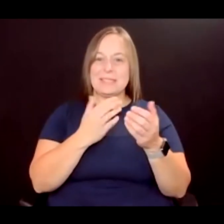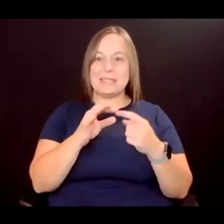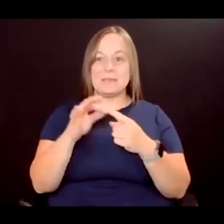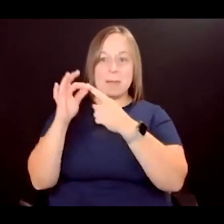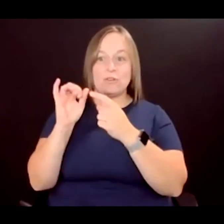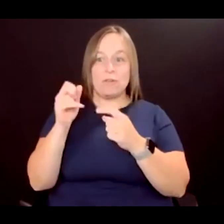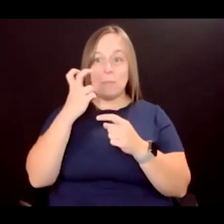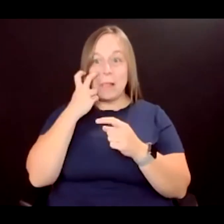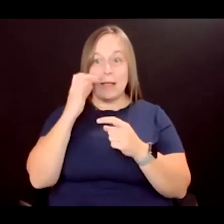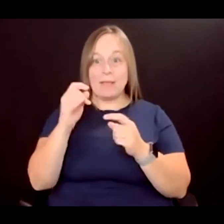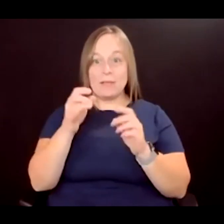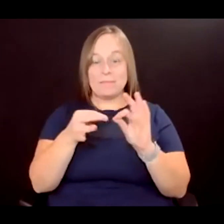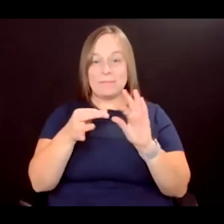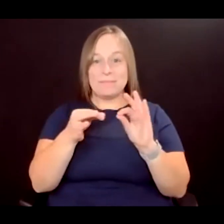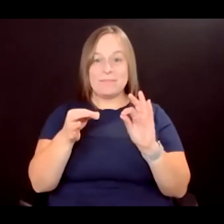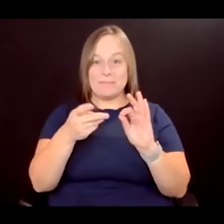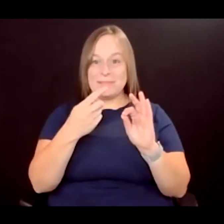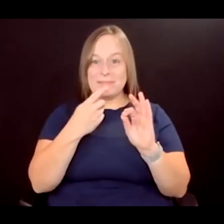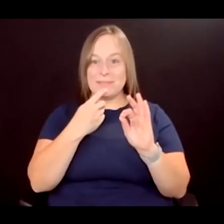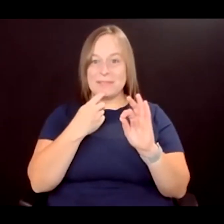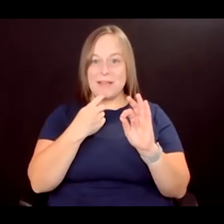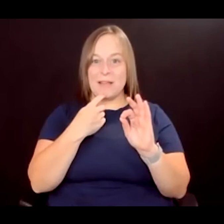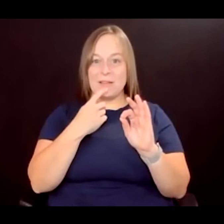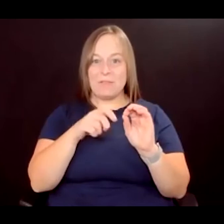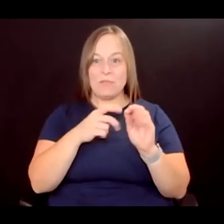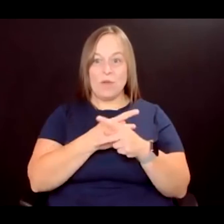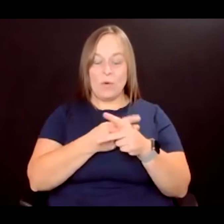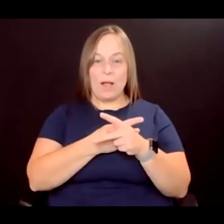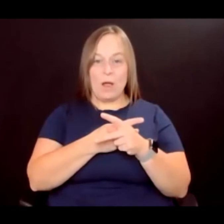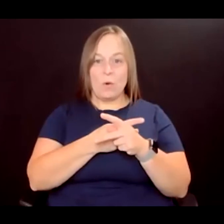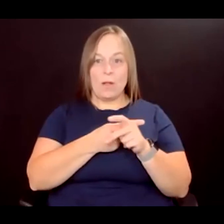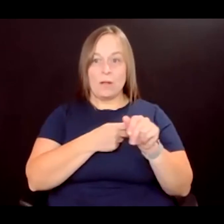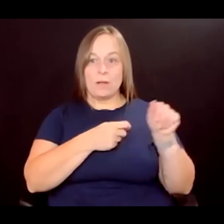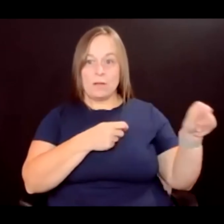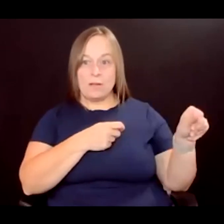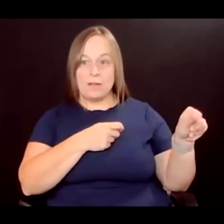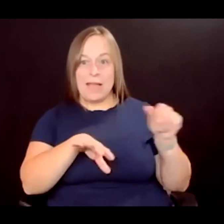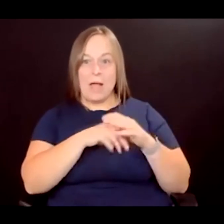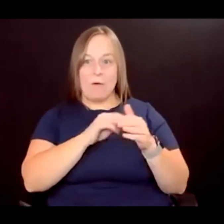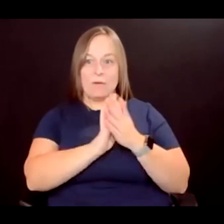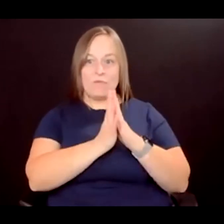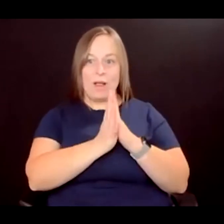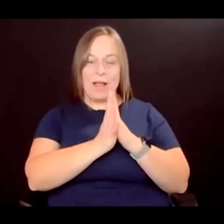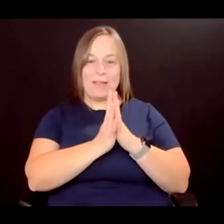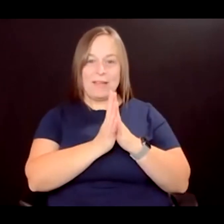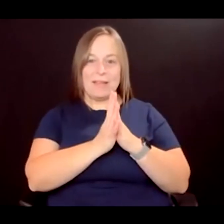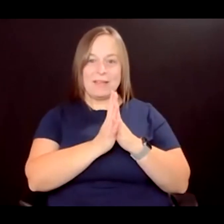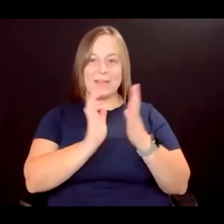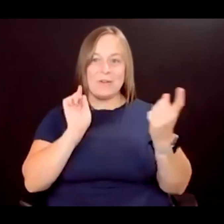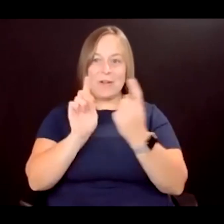forward to answering your questions today. So let's dream together.